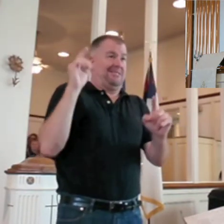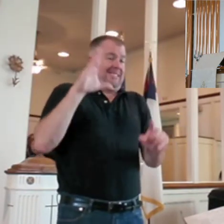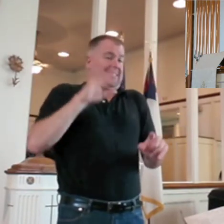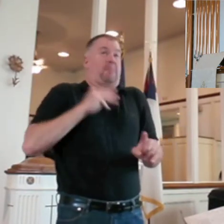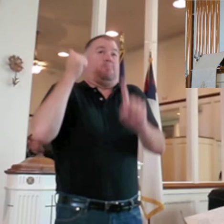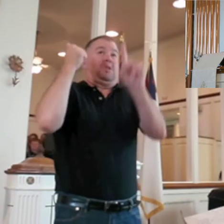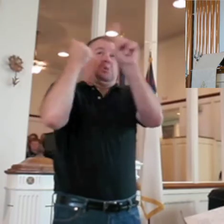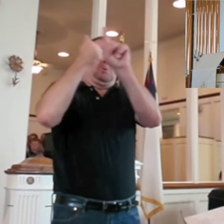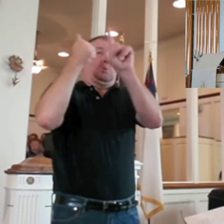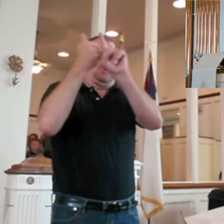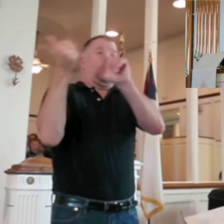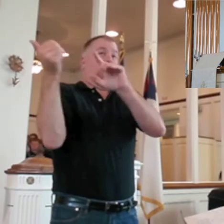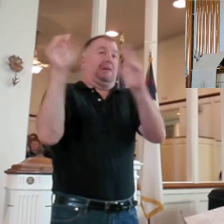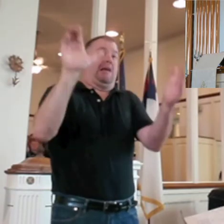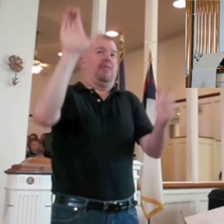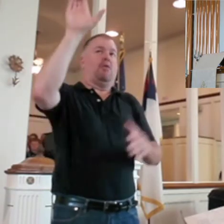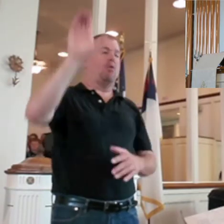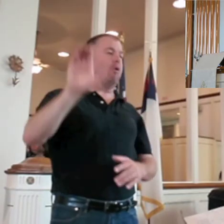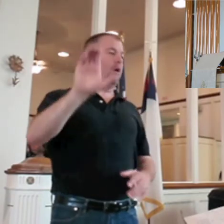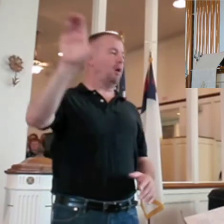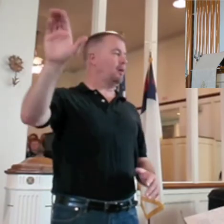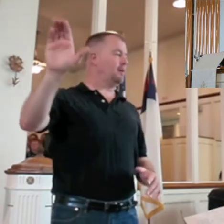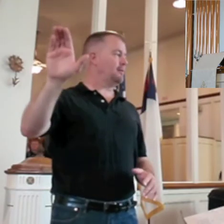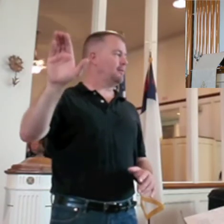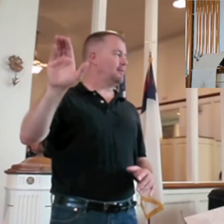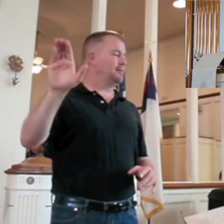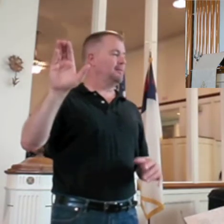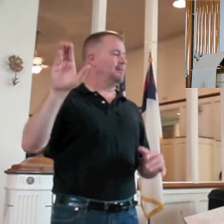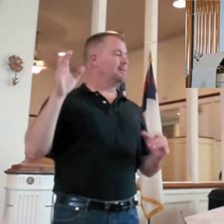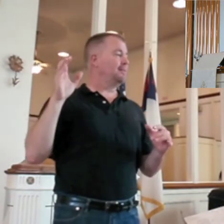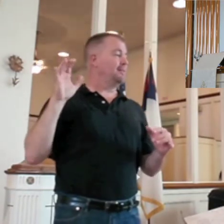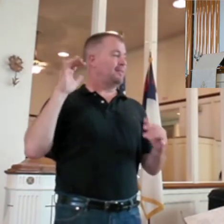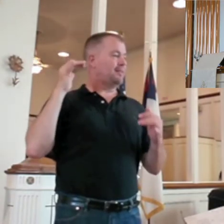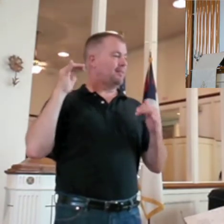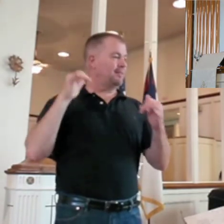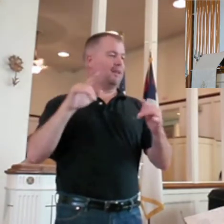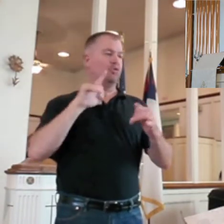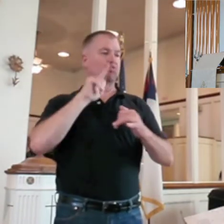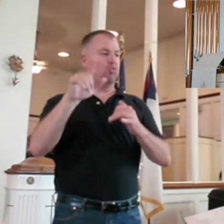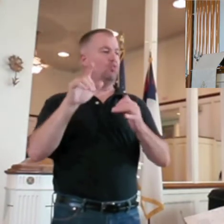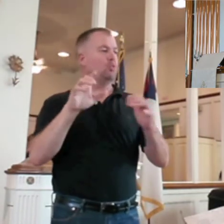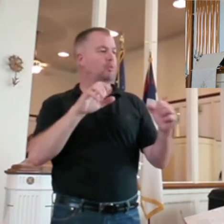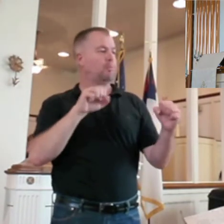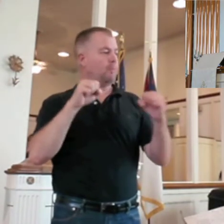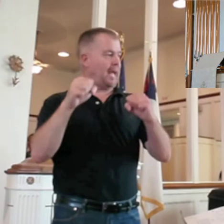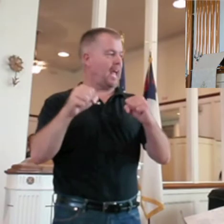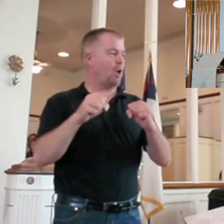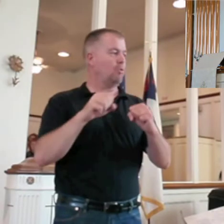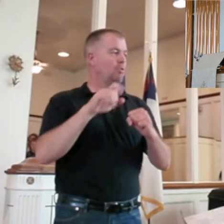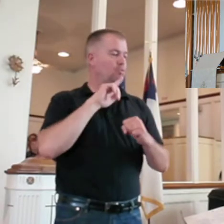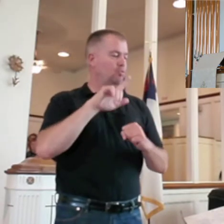death on a cross. And because of that, Christ has been made Lord.